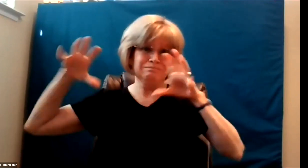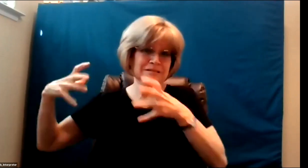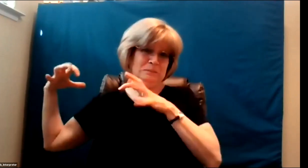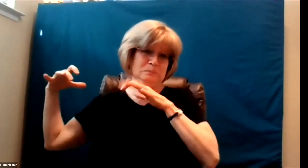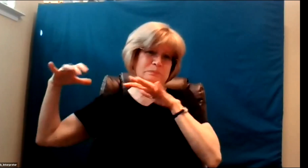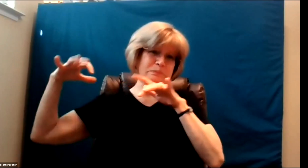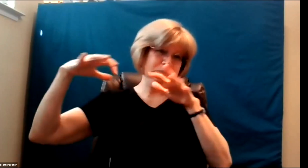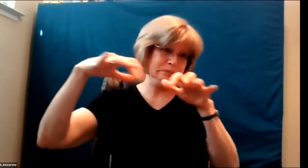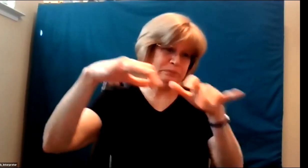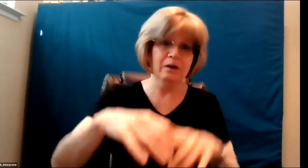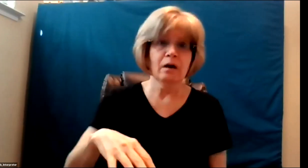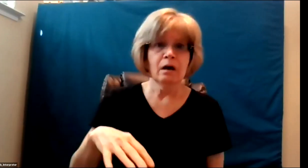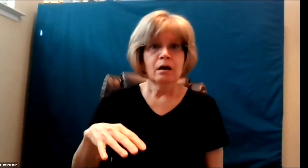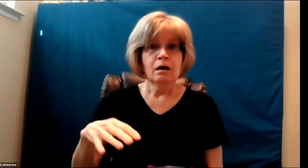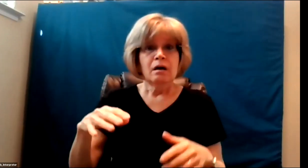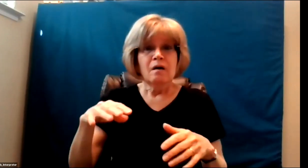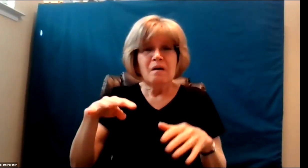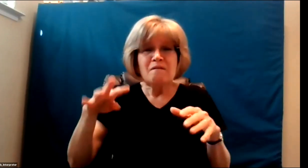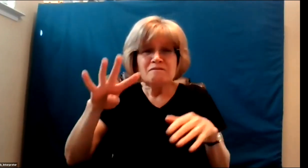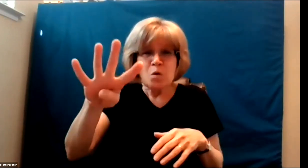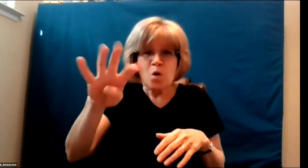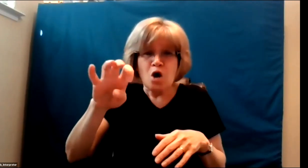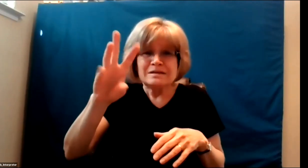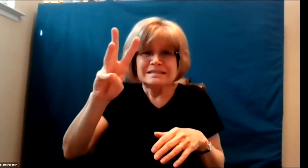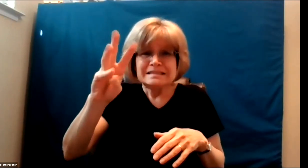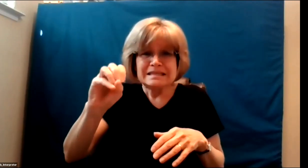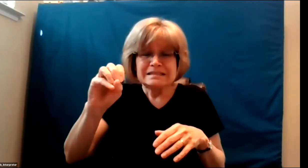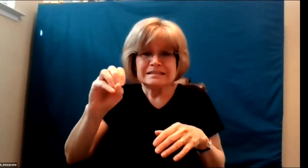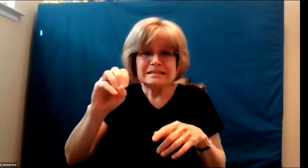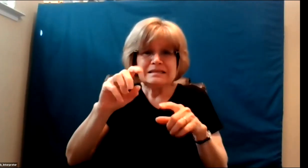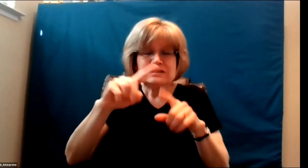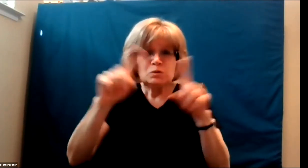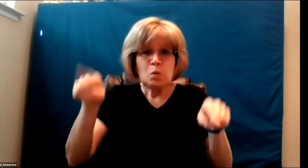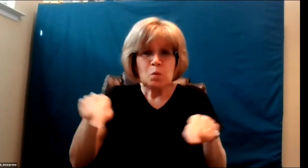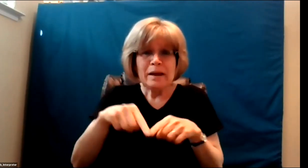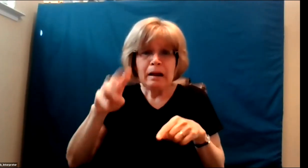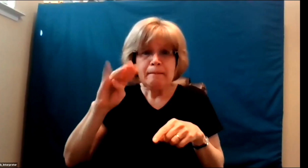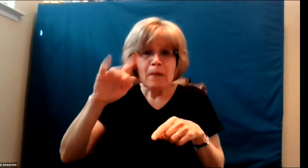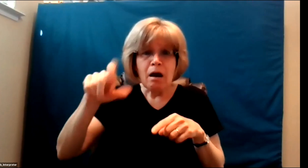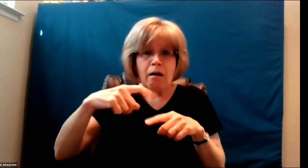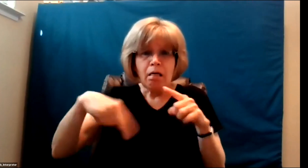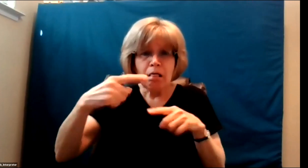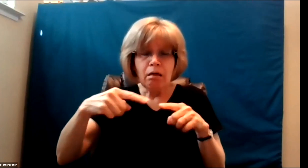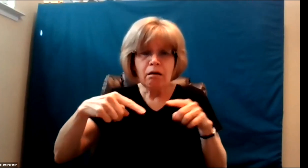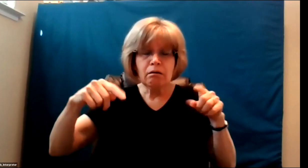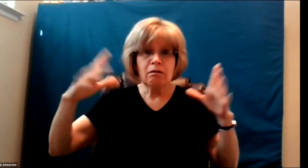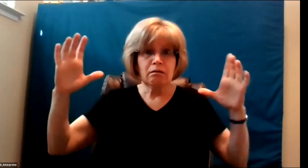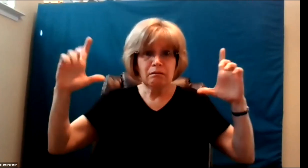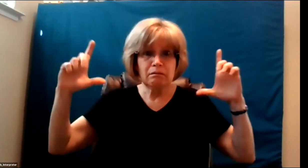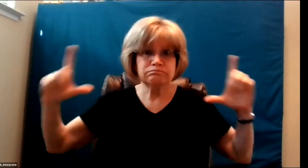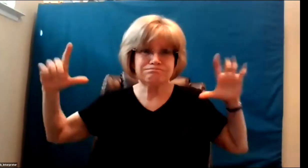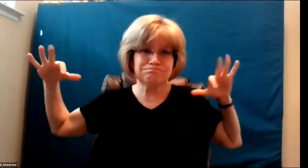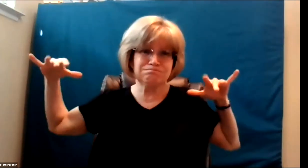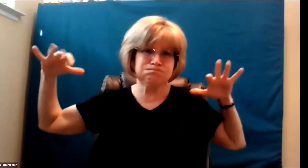460 square mile swaths. That's roughly an area from the Delaware